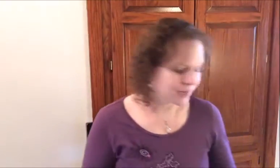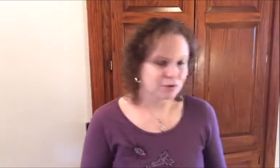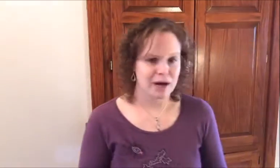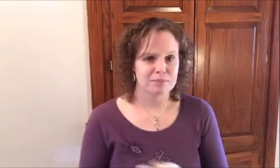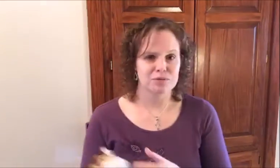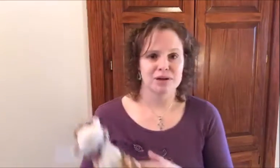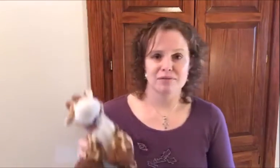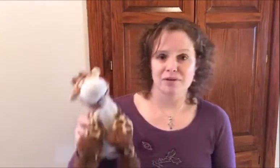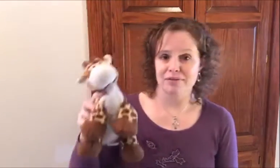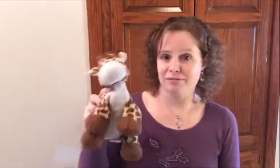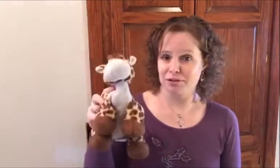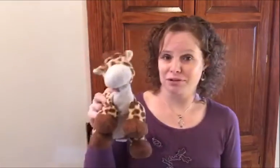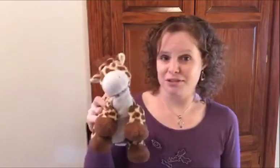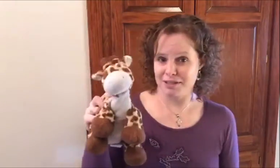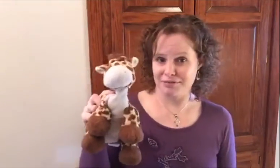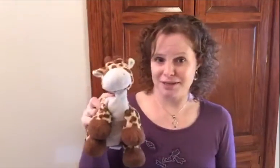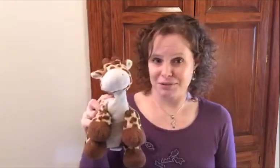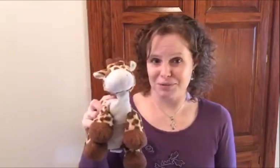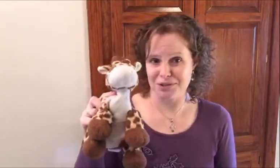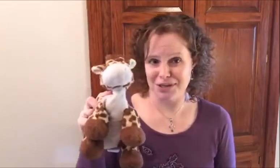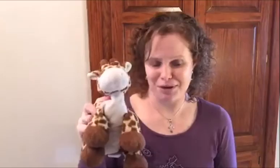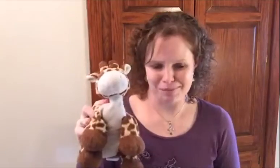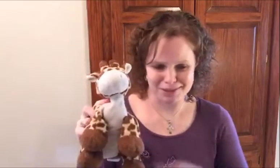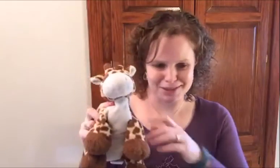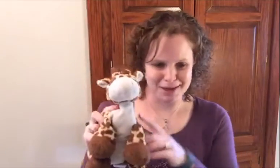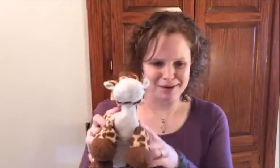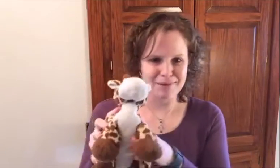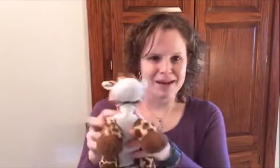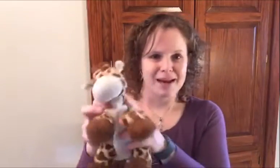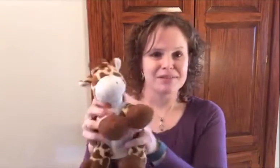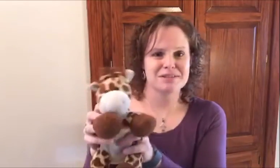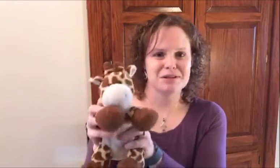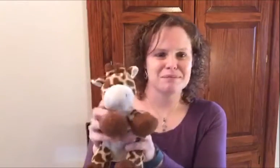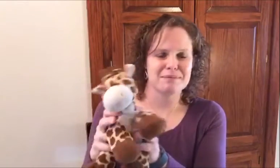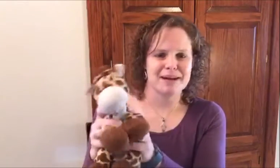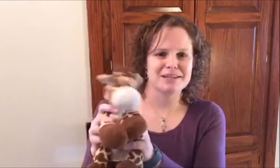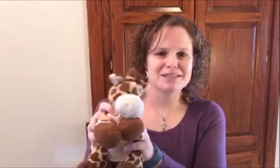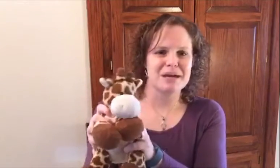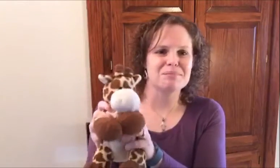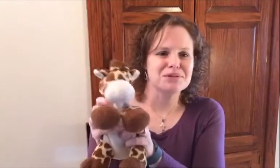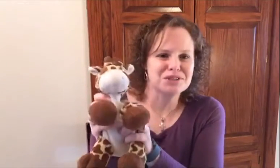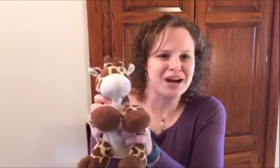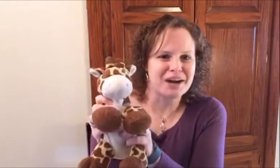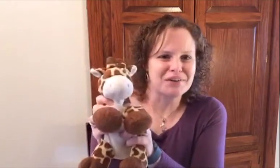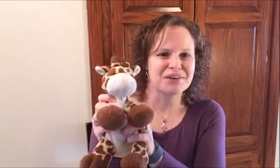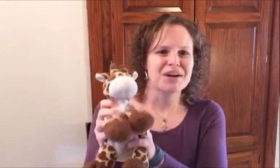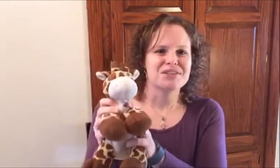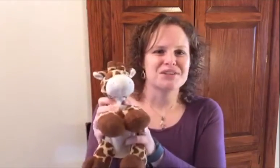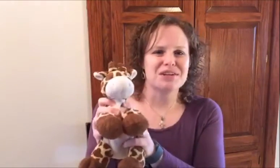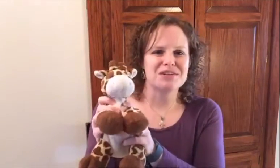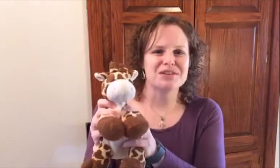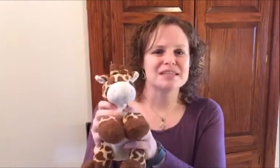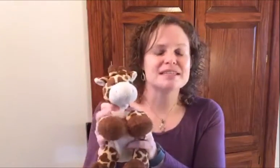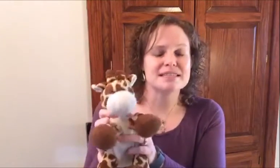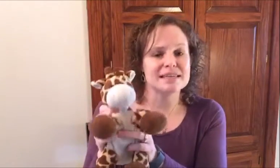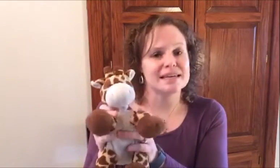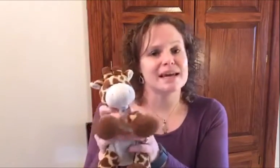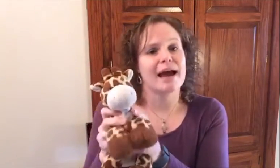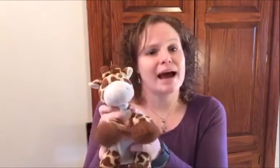I grabbed one of our favorite little stuffed animals to help me today. And this is going to be my example child so that you can see